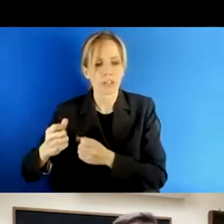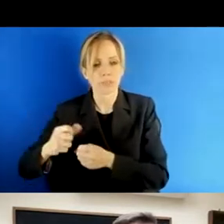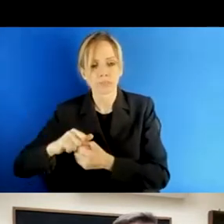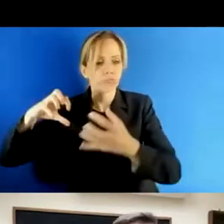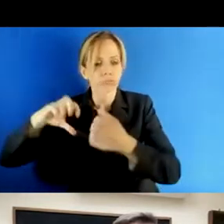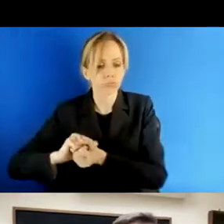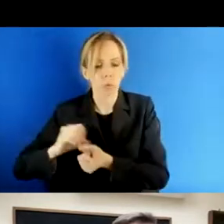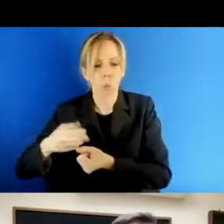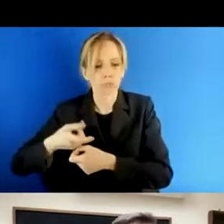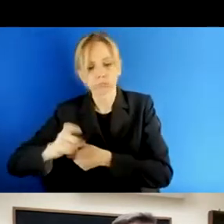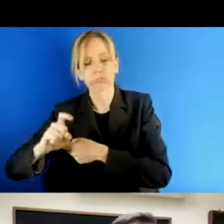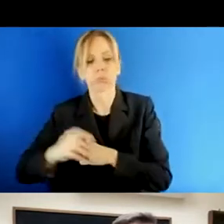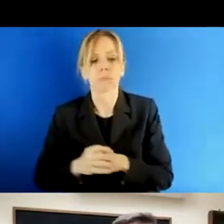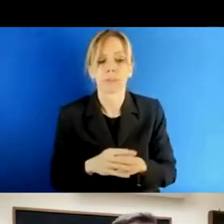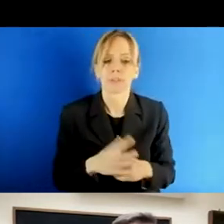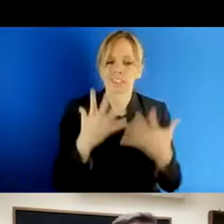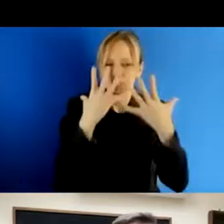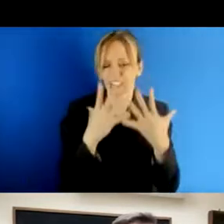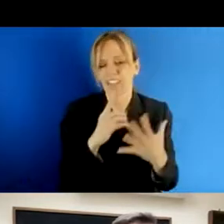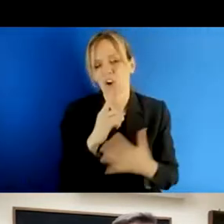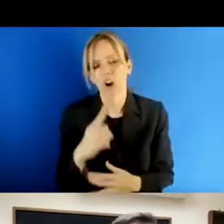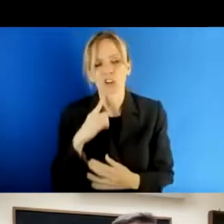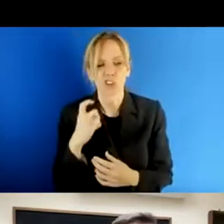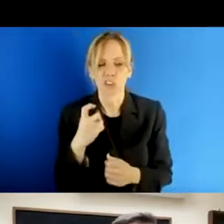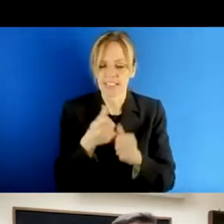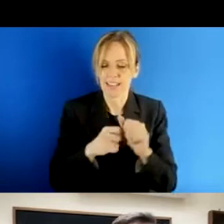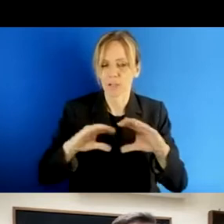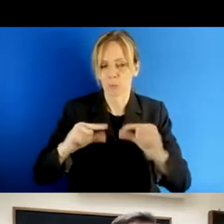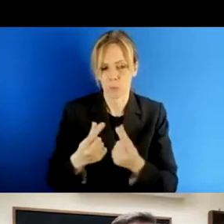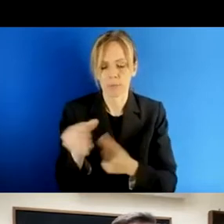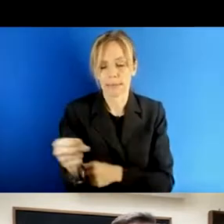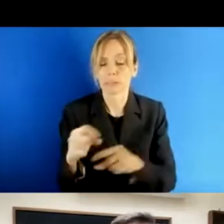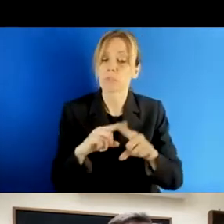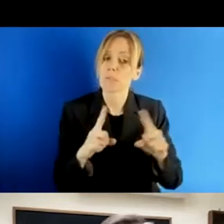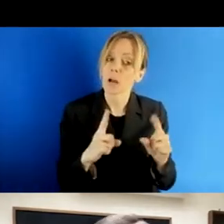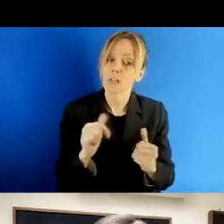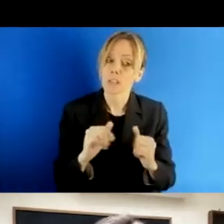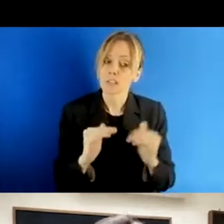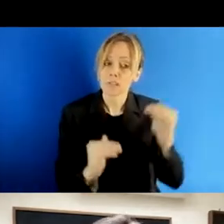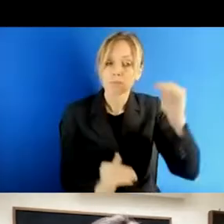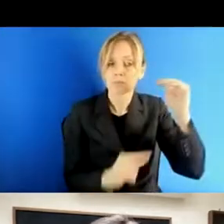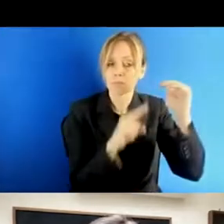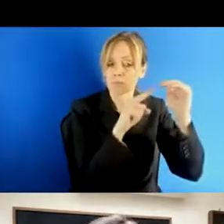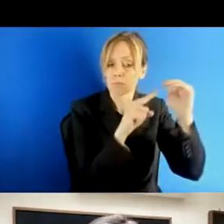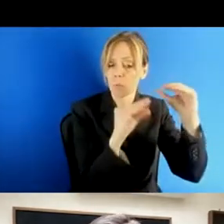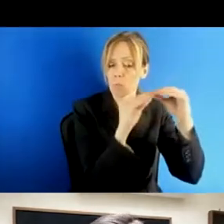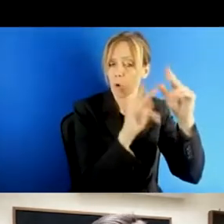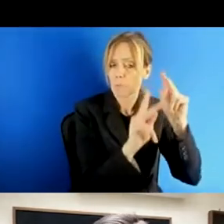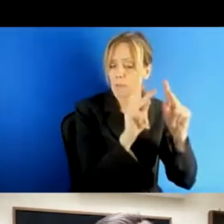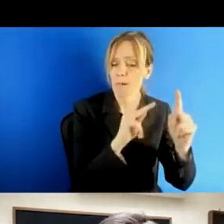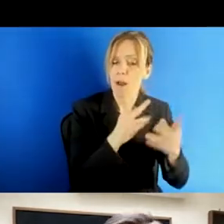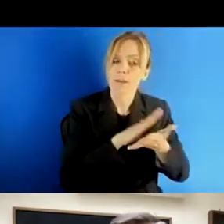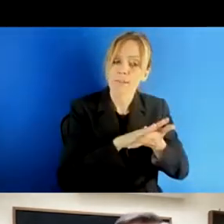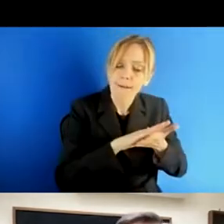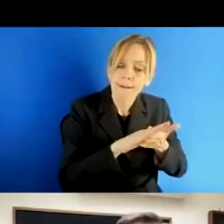destroyed. Unfortunately, there are jerks in every group, but there are more people that are kind, supportive, compassionate,